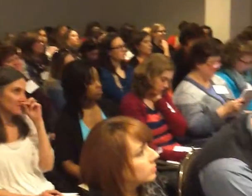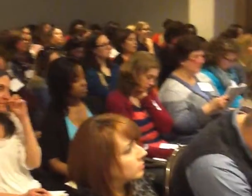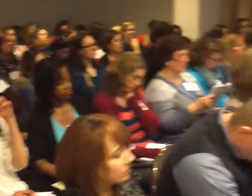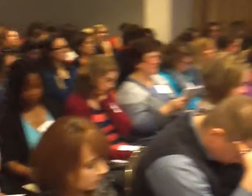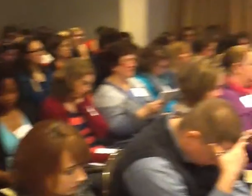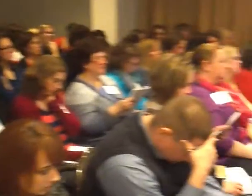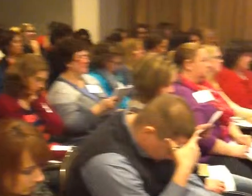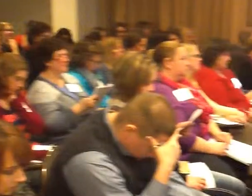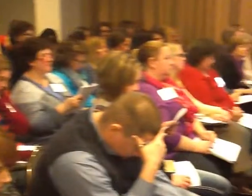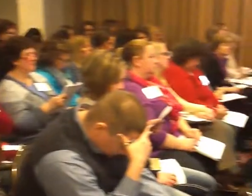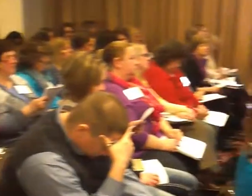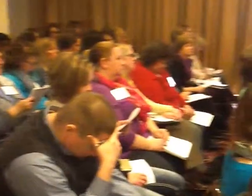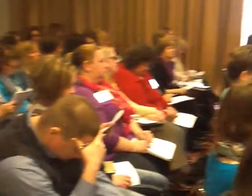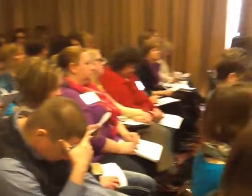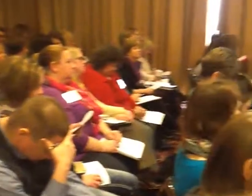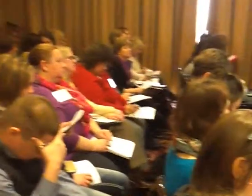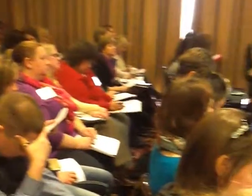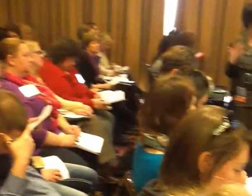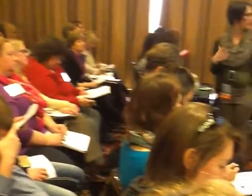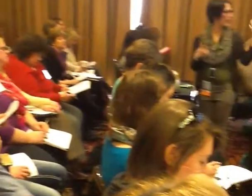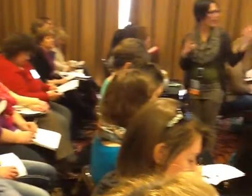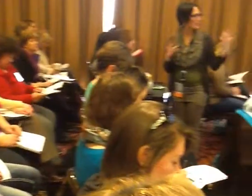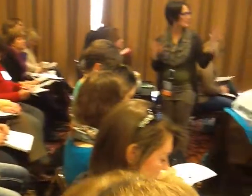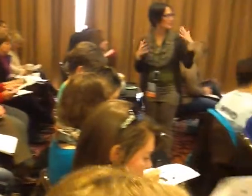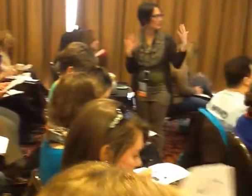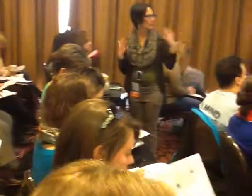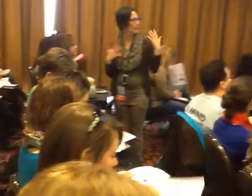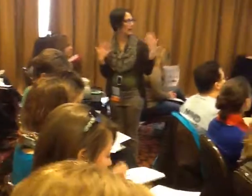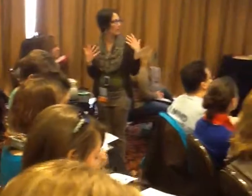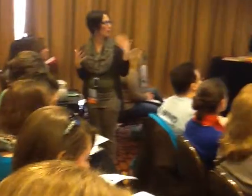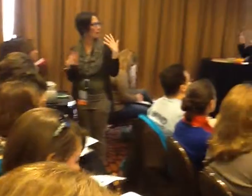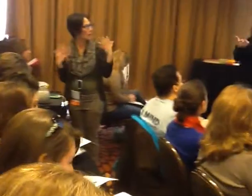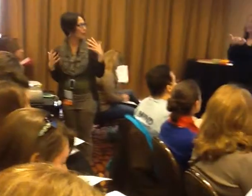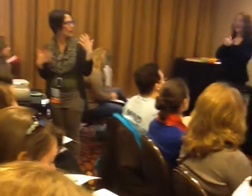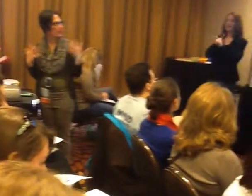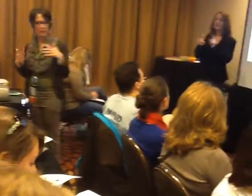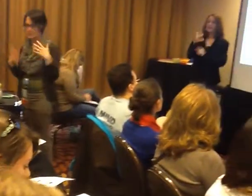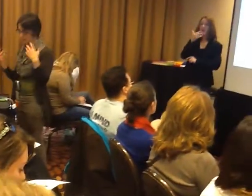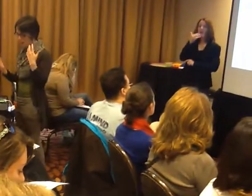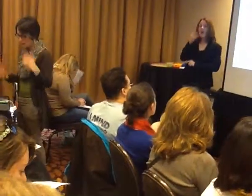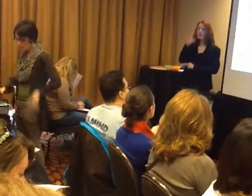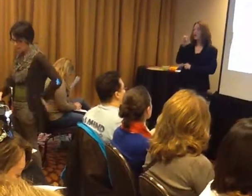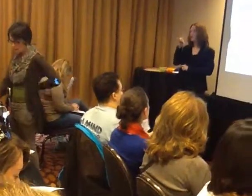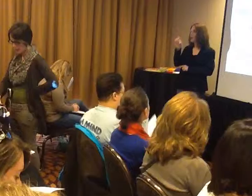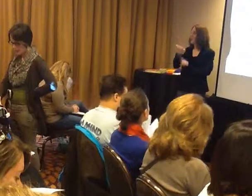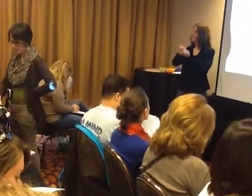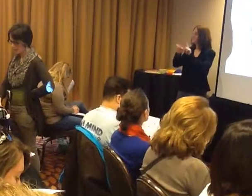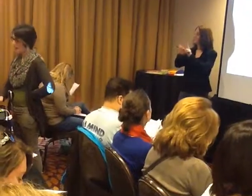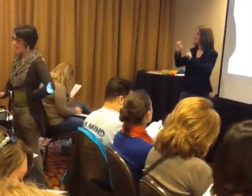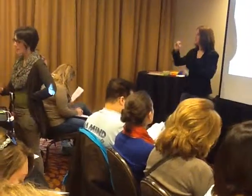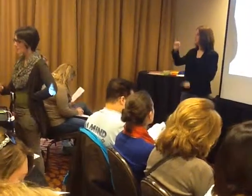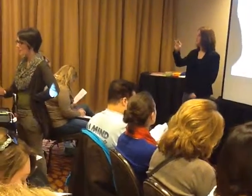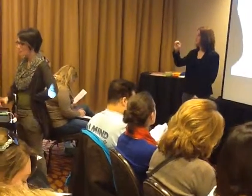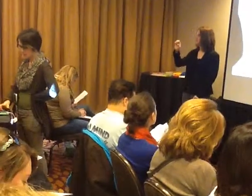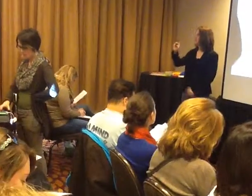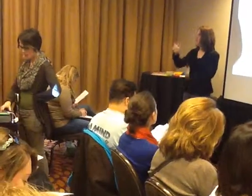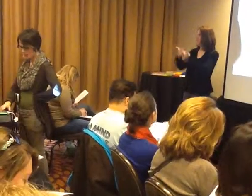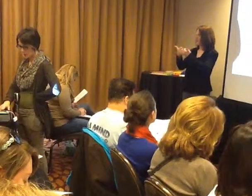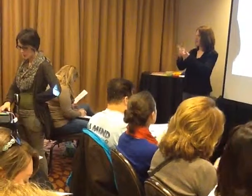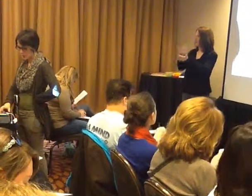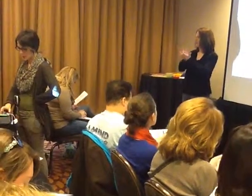Here's some other ones, some different memory games and different color coding, some other Simon games, kind of some of